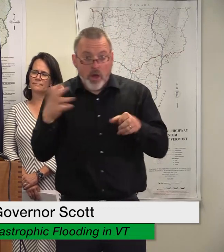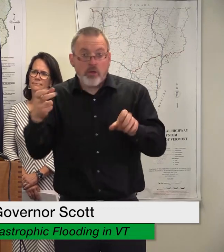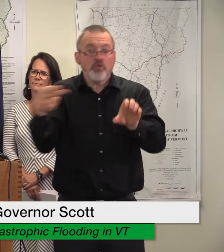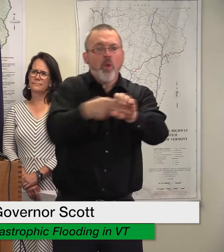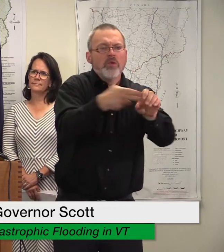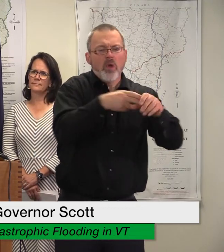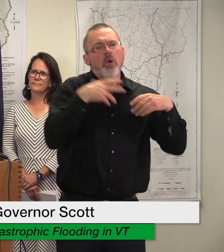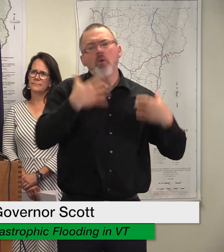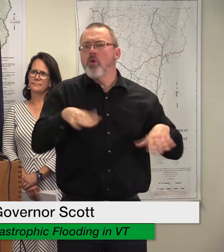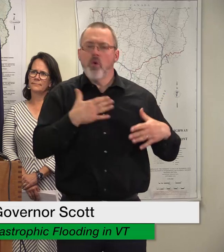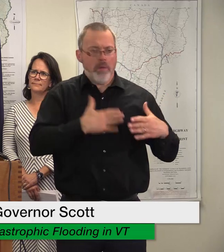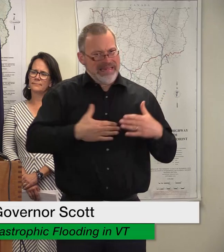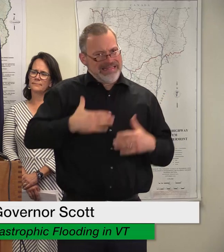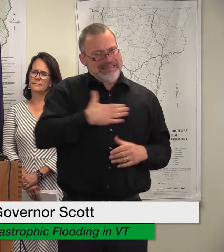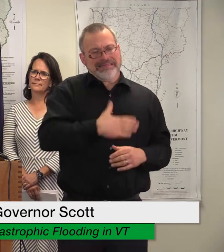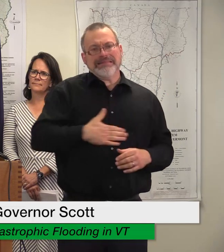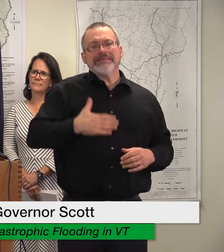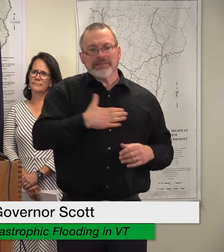Please check